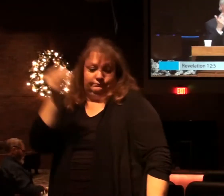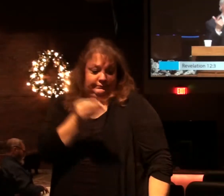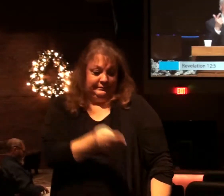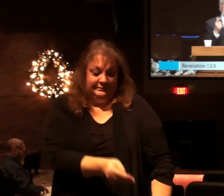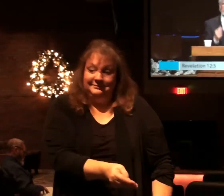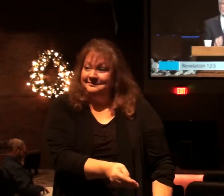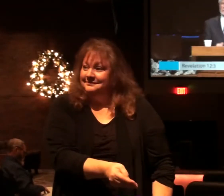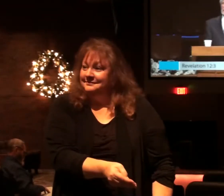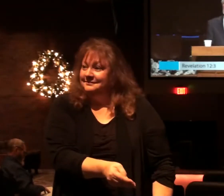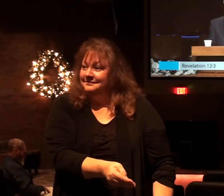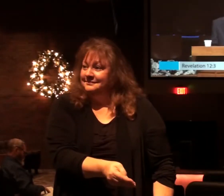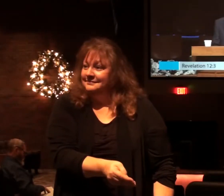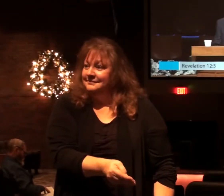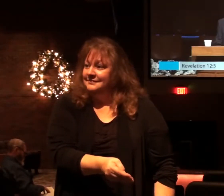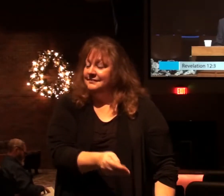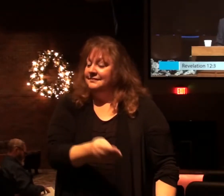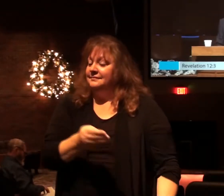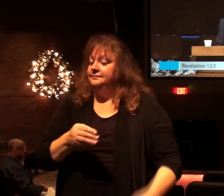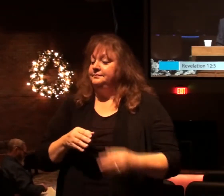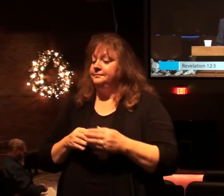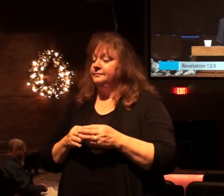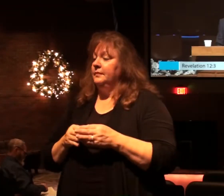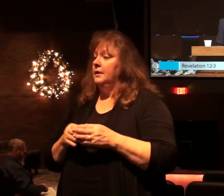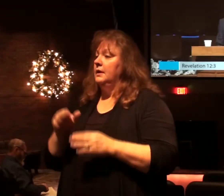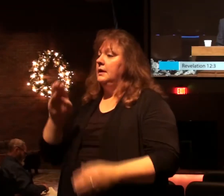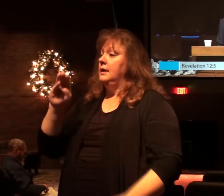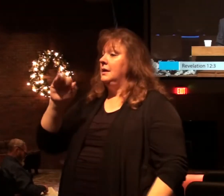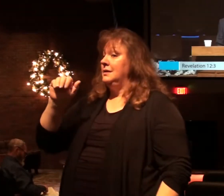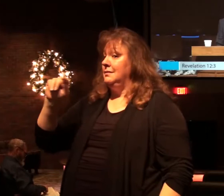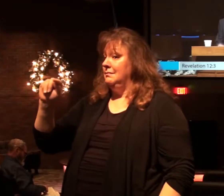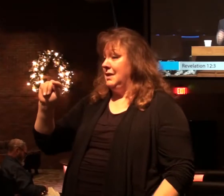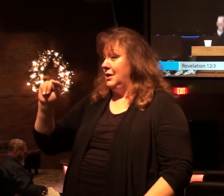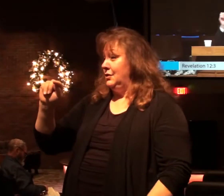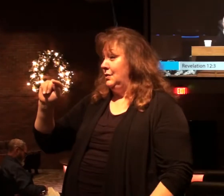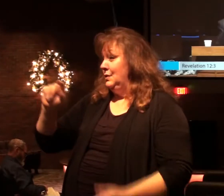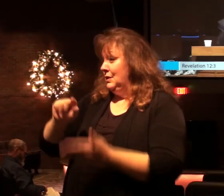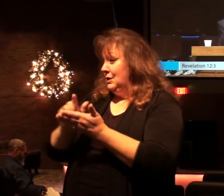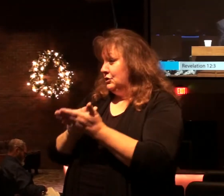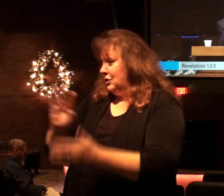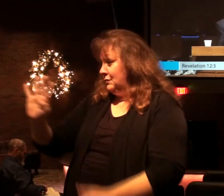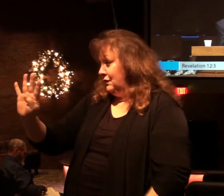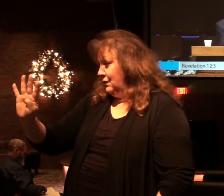Remember, as I alluded to earlier, in Matthew chapter 4, when the devil tempted